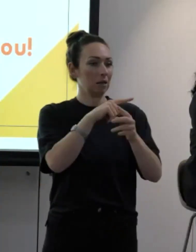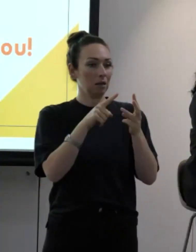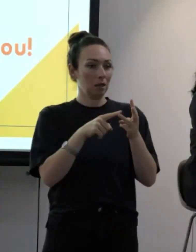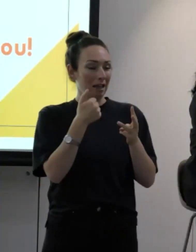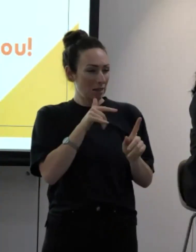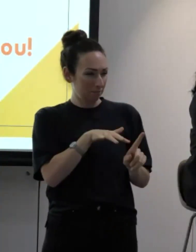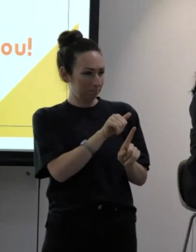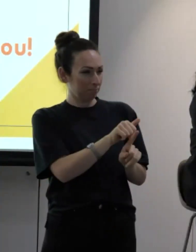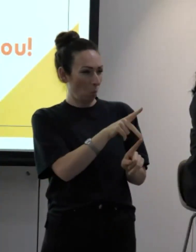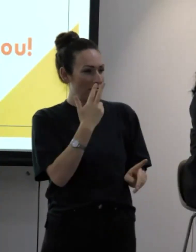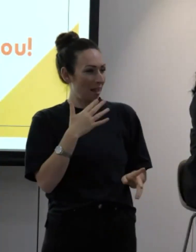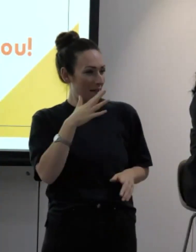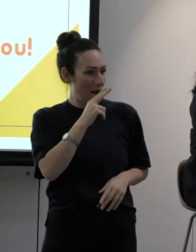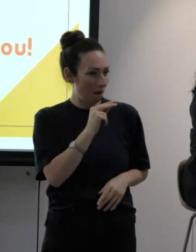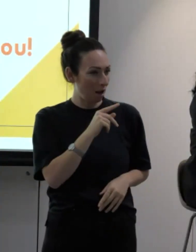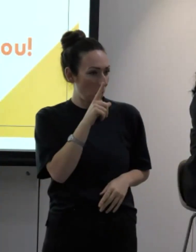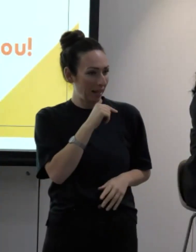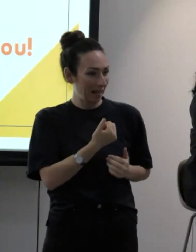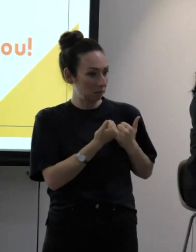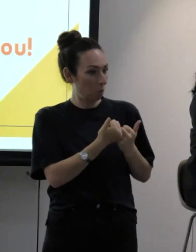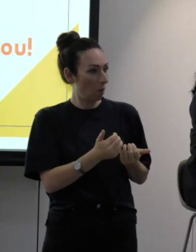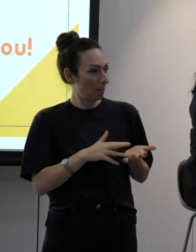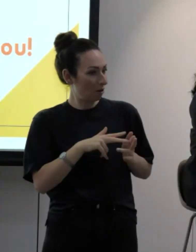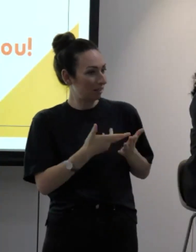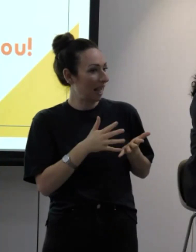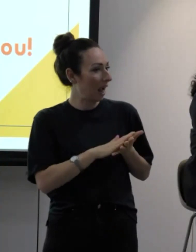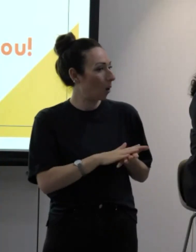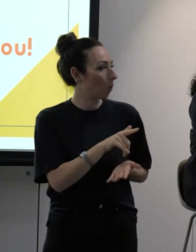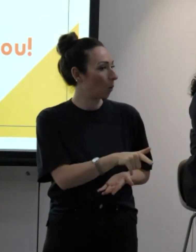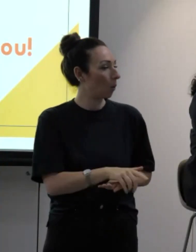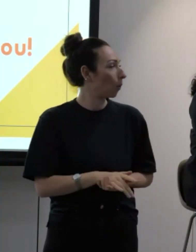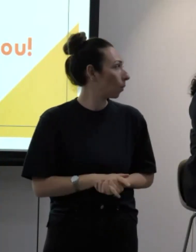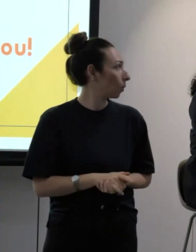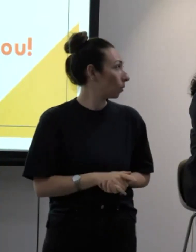may become more significant impairments later on.